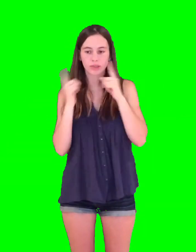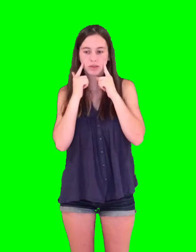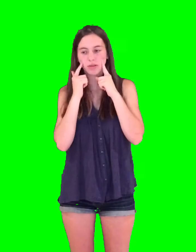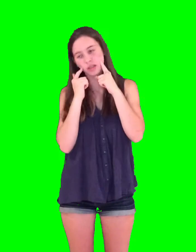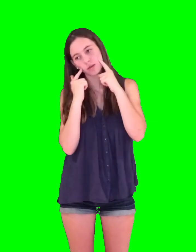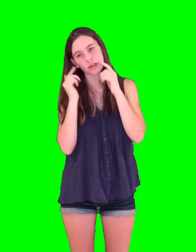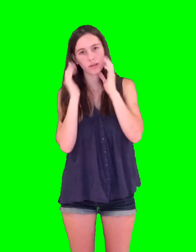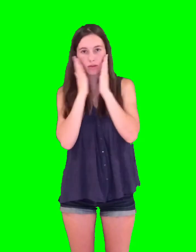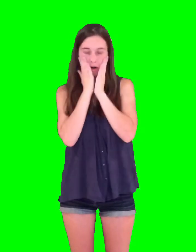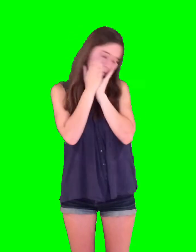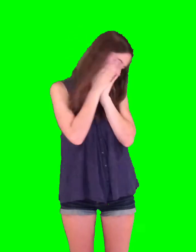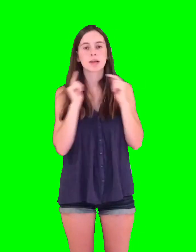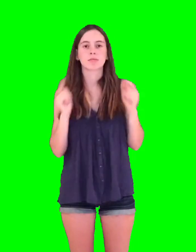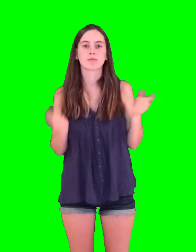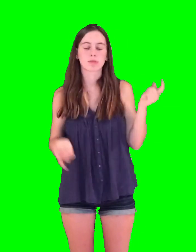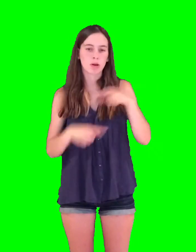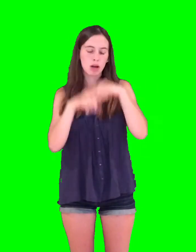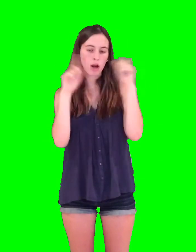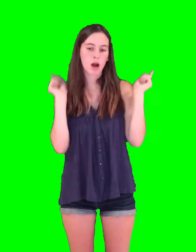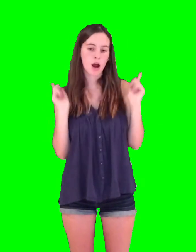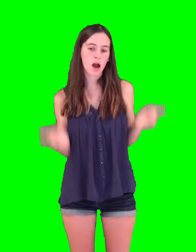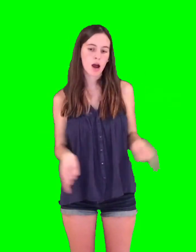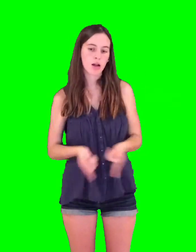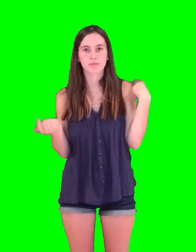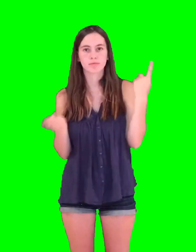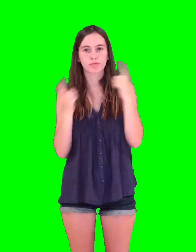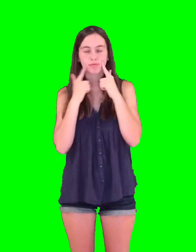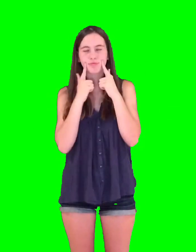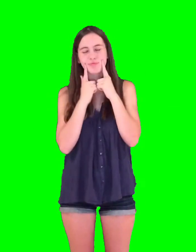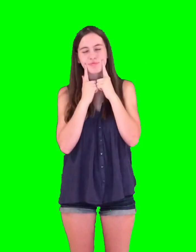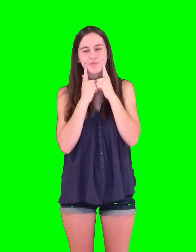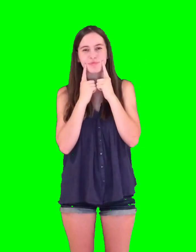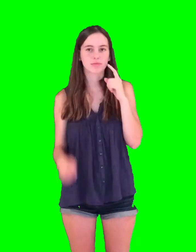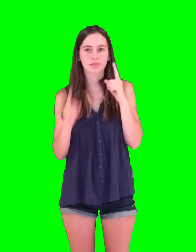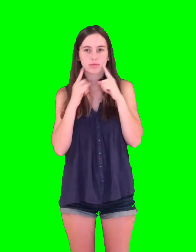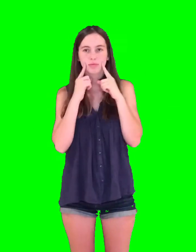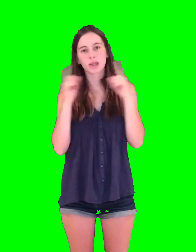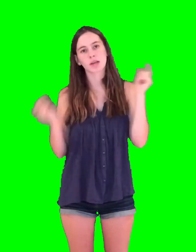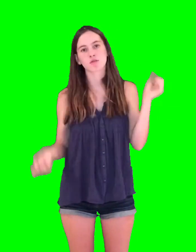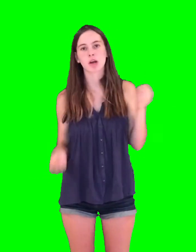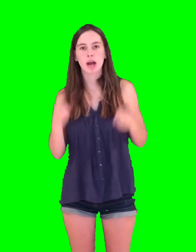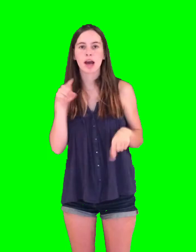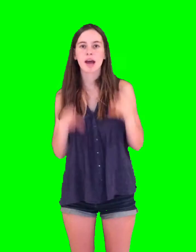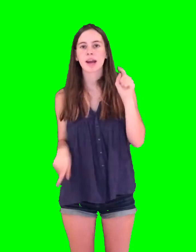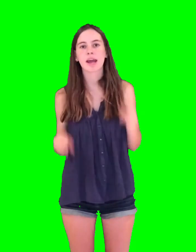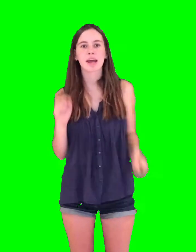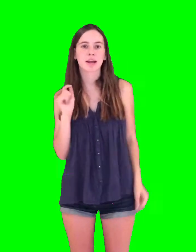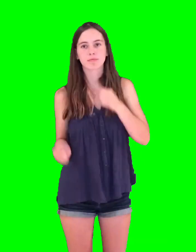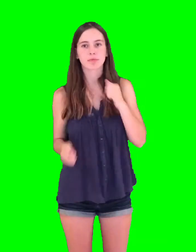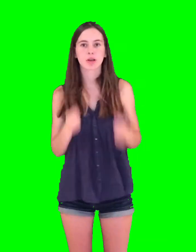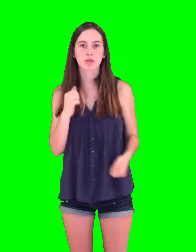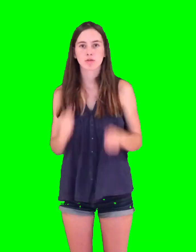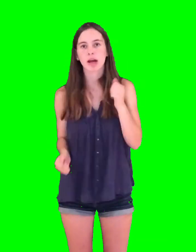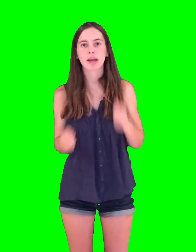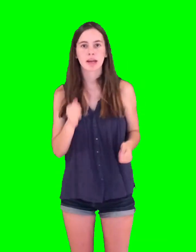even when I give it all away, I want it all, we can't be the running, running,